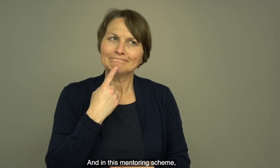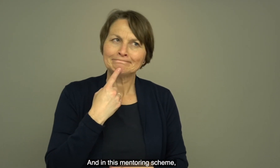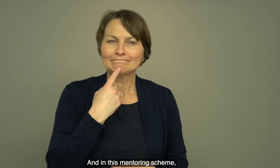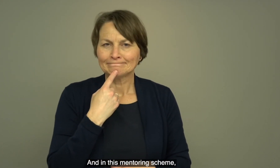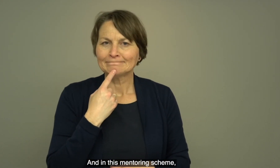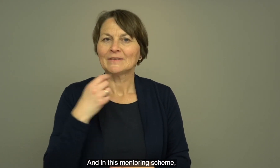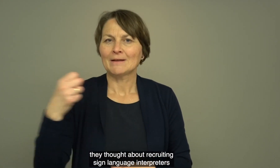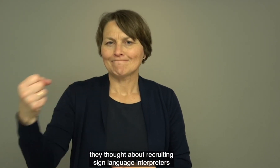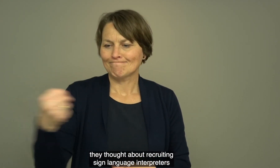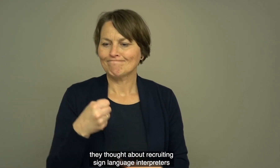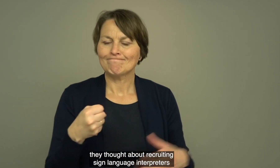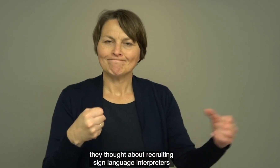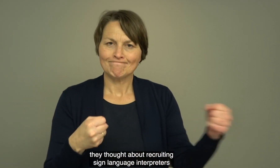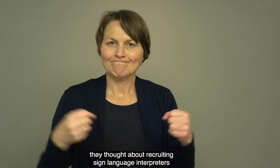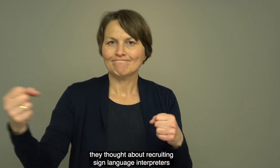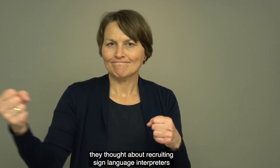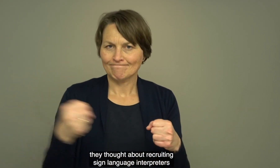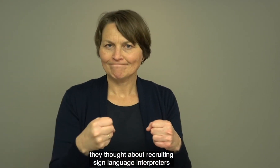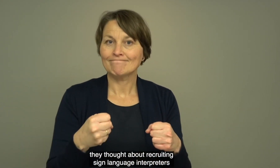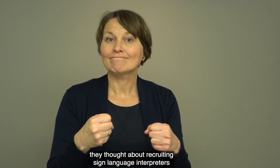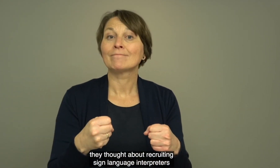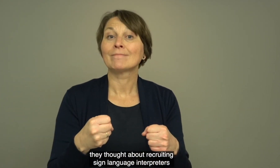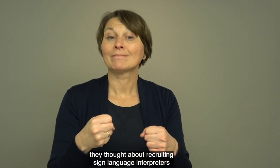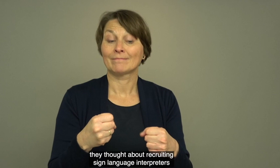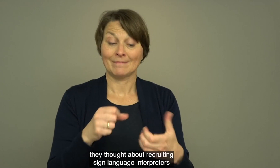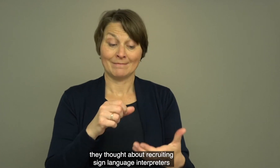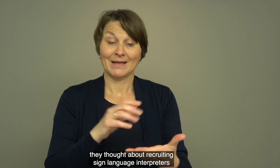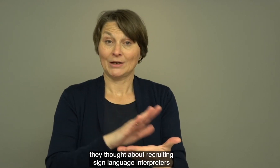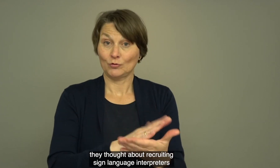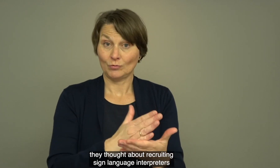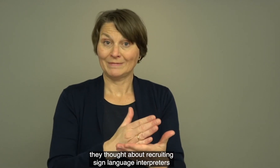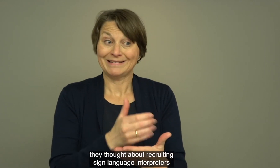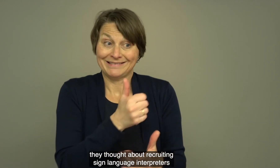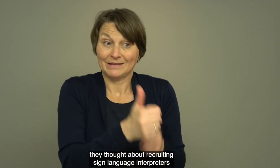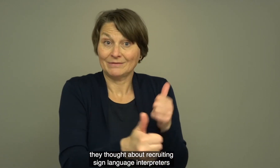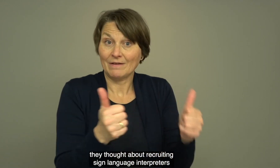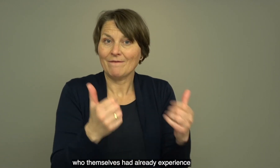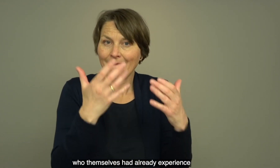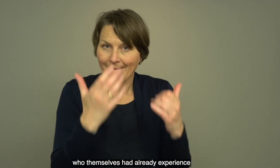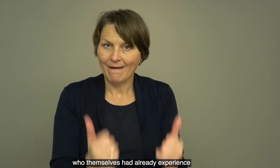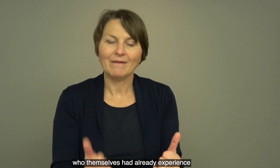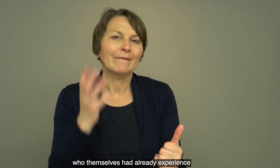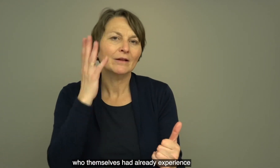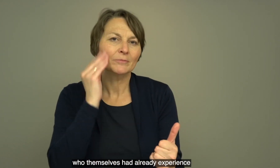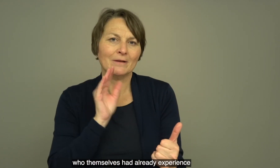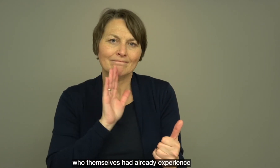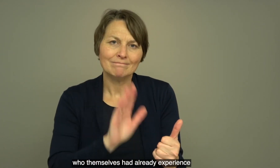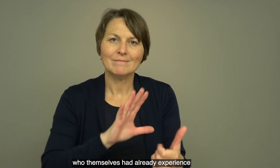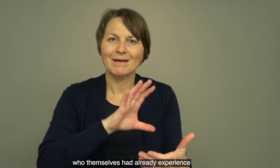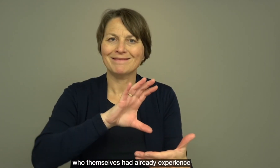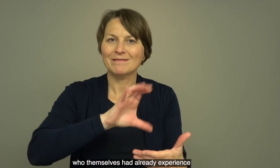scheme, they thought about, recruiting sign language interpreters who themselves had already